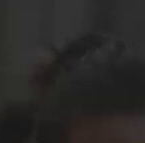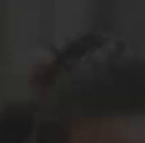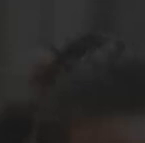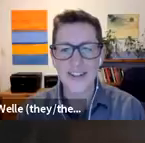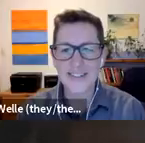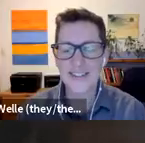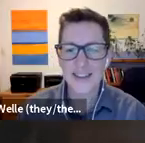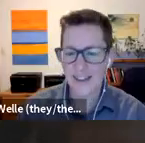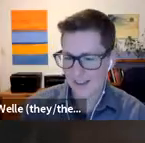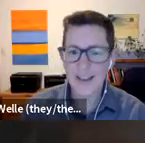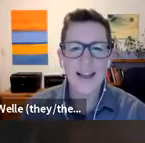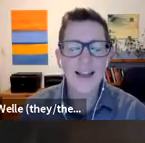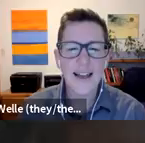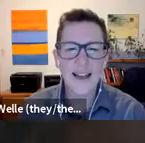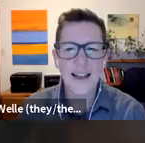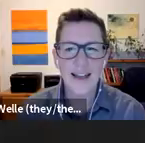thanks jess